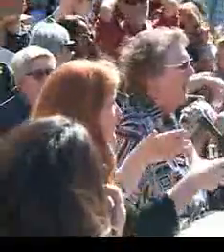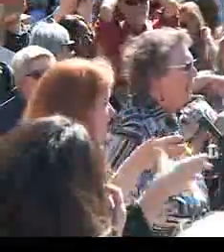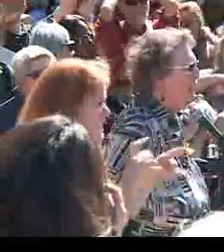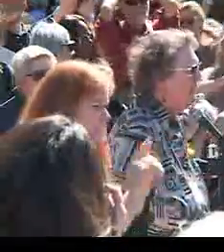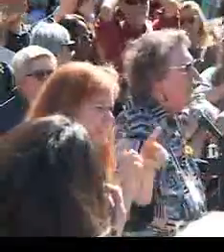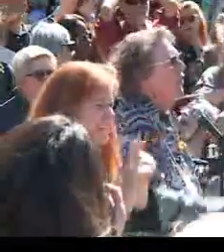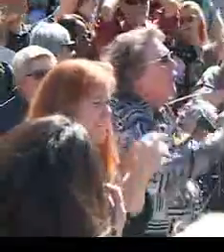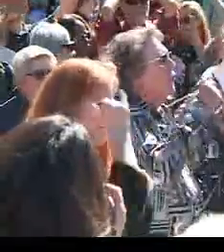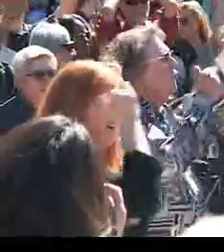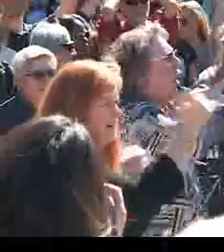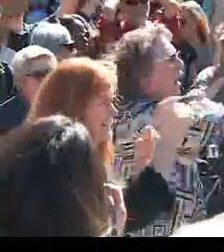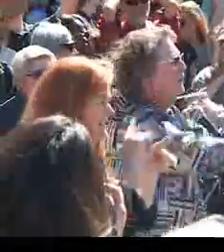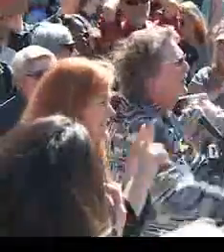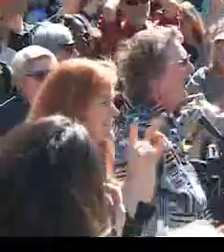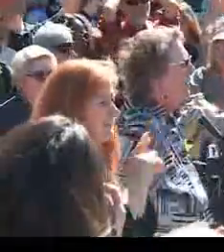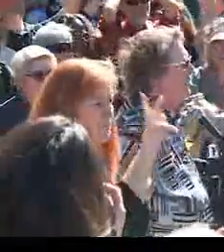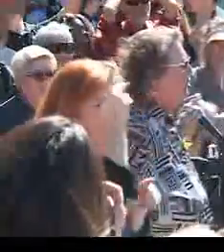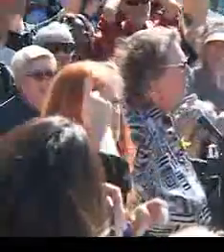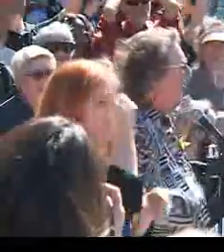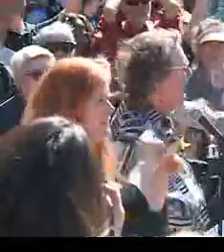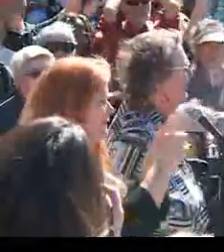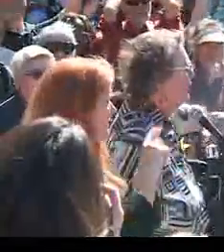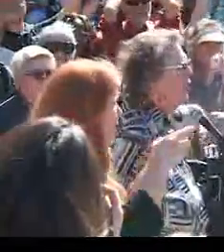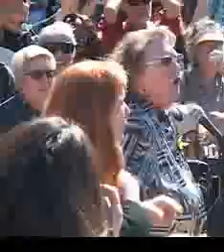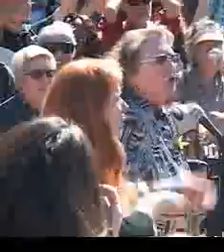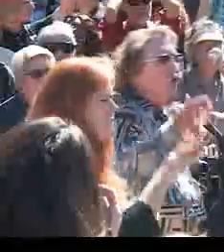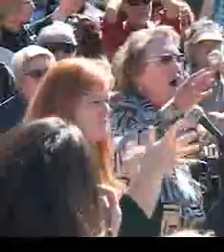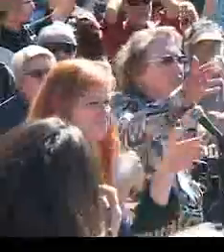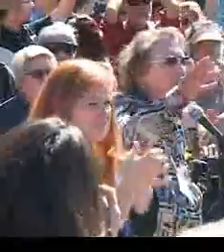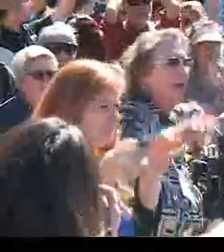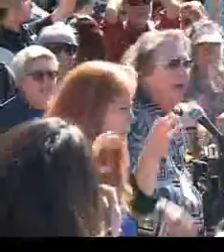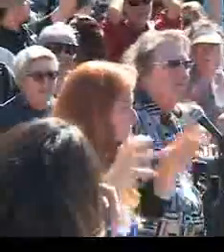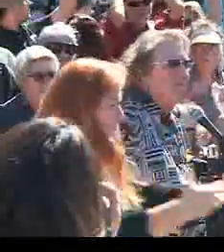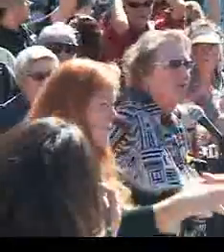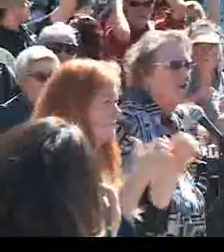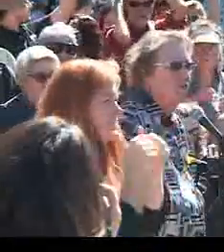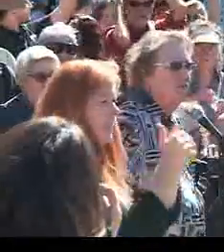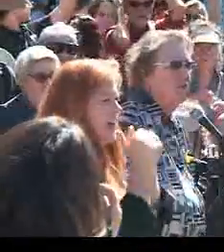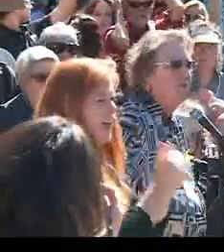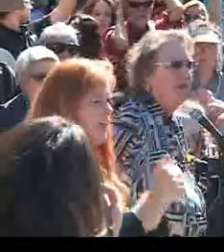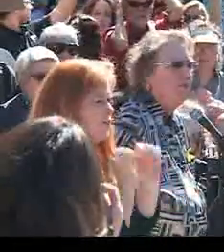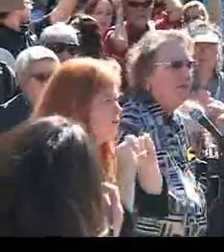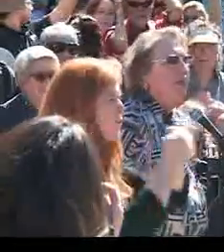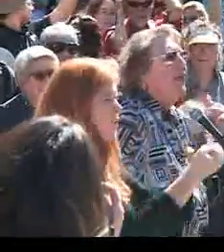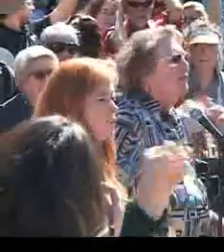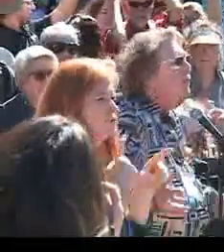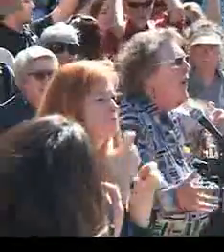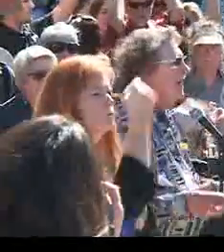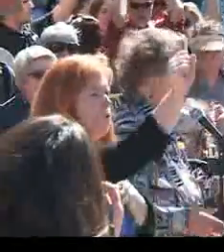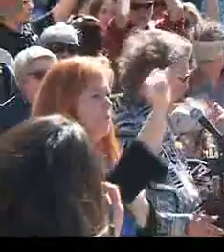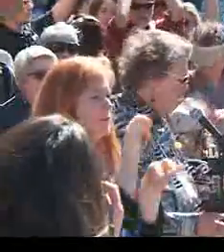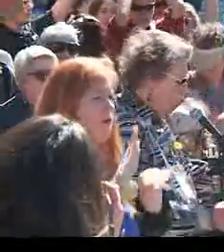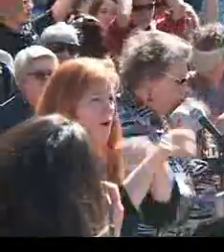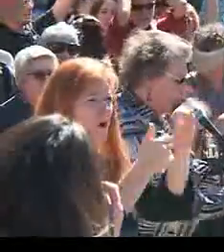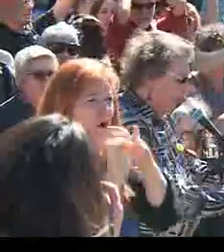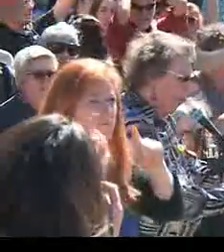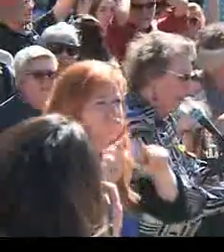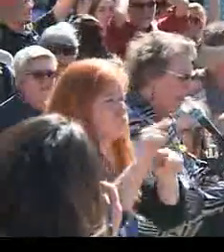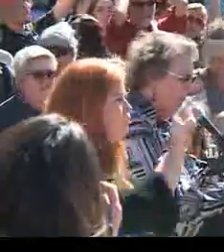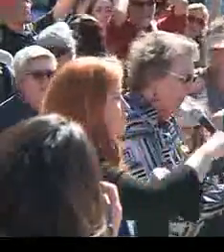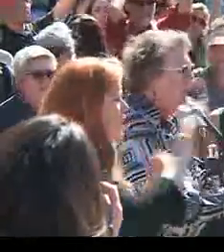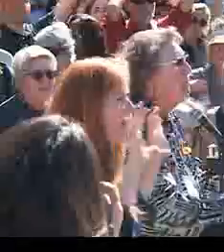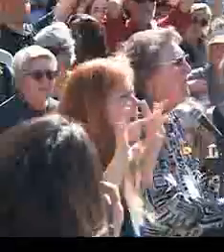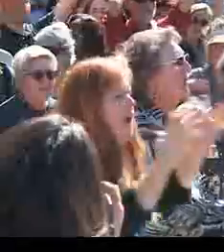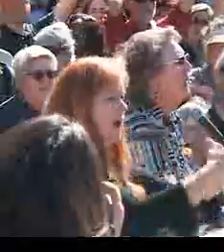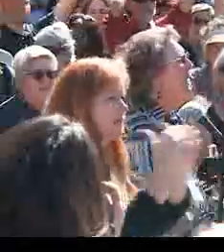of ideology, cross lines of practice, cross lines of social movements, if we can do that, if we